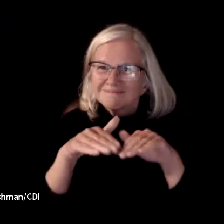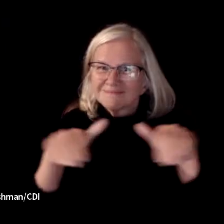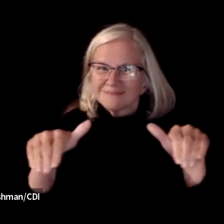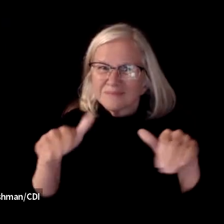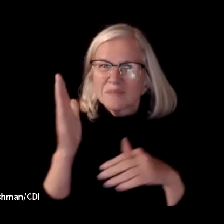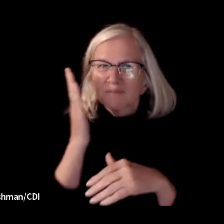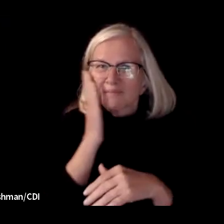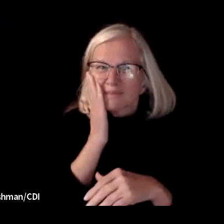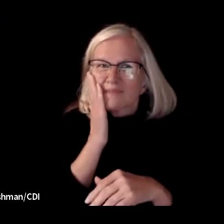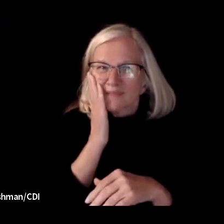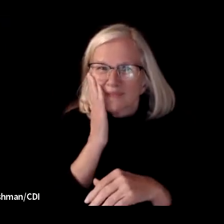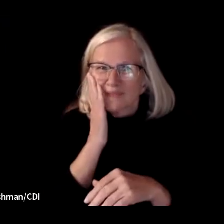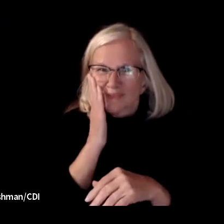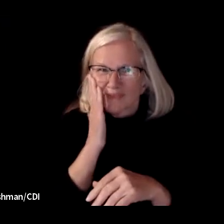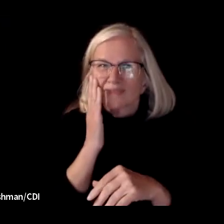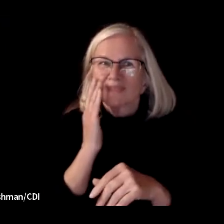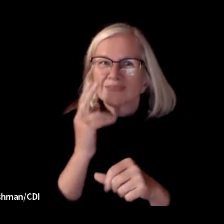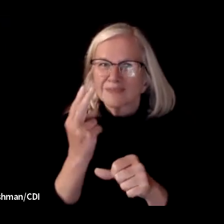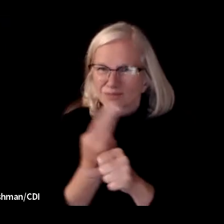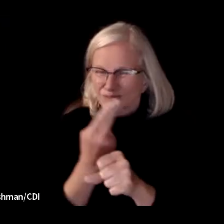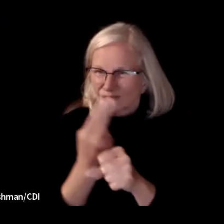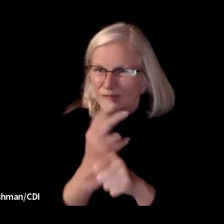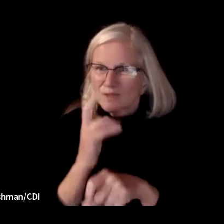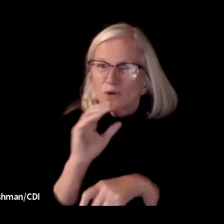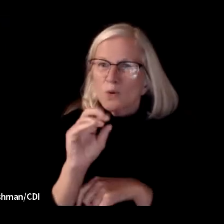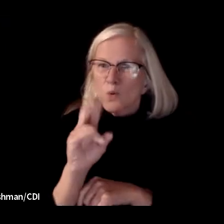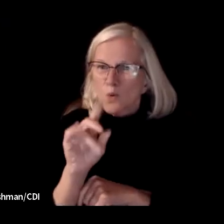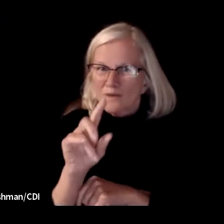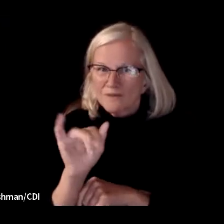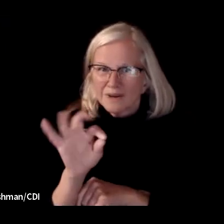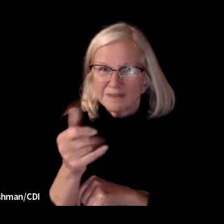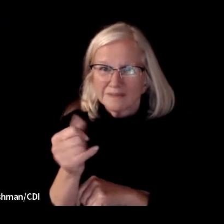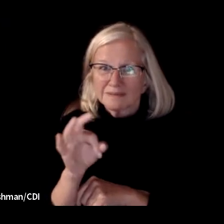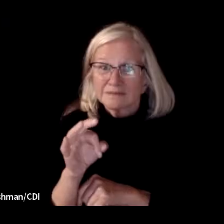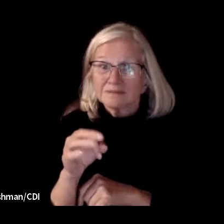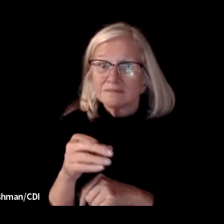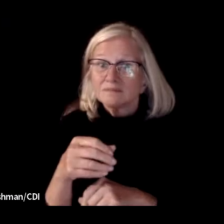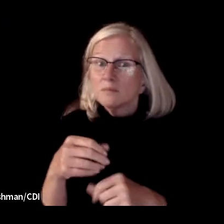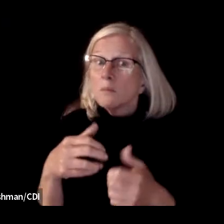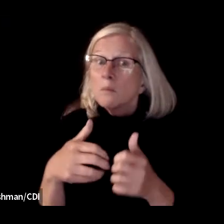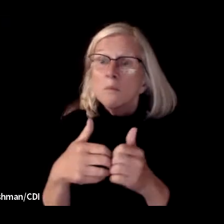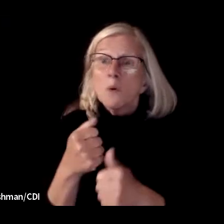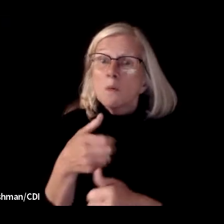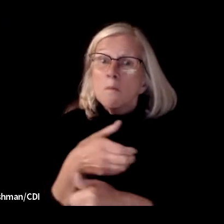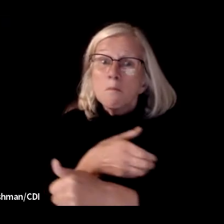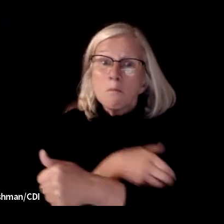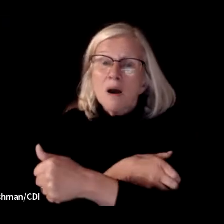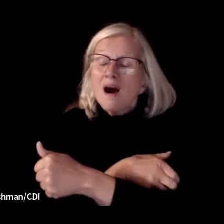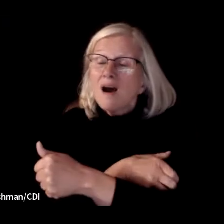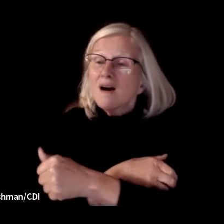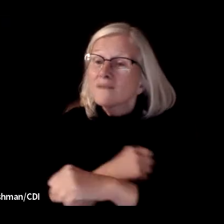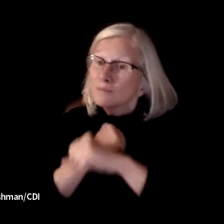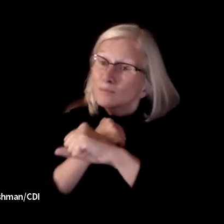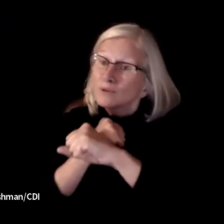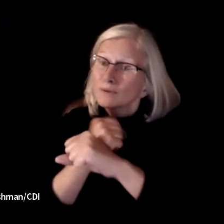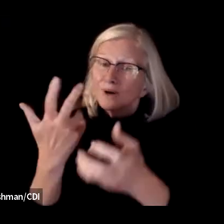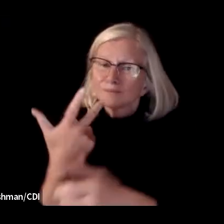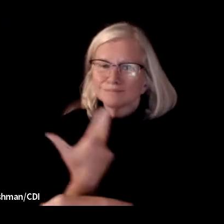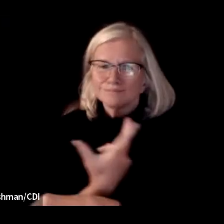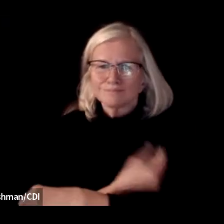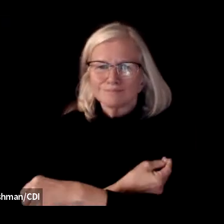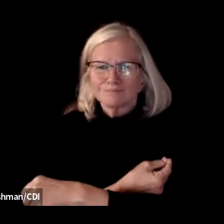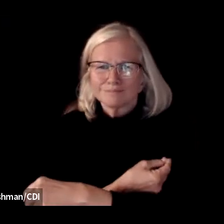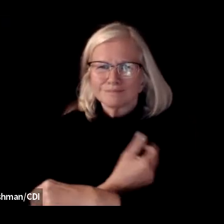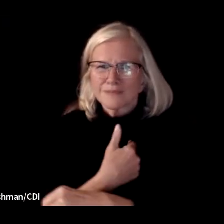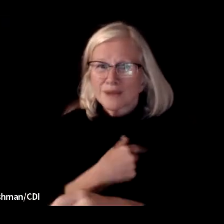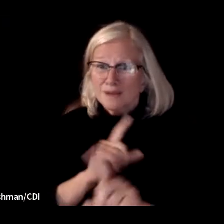that vaccination is our most powerful protection measure, and we're happy to report that today's figures show that